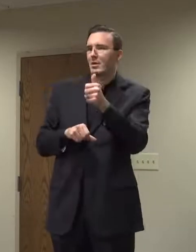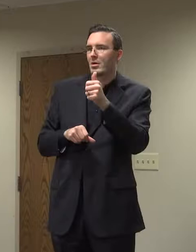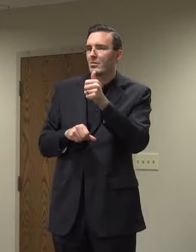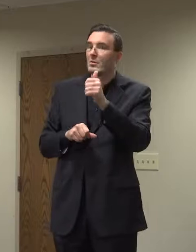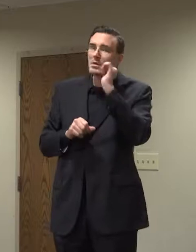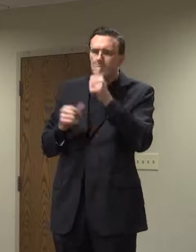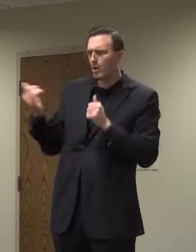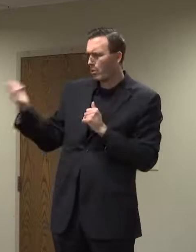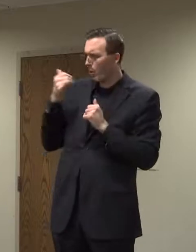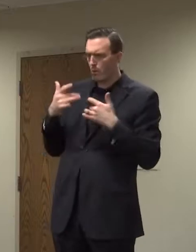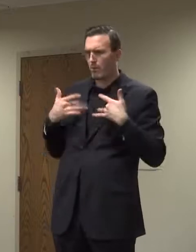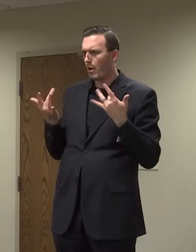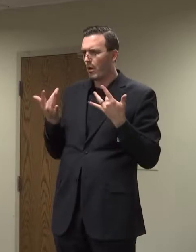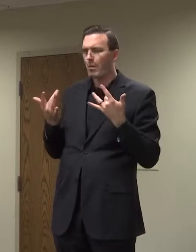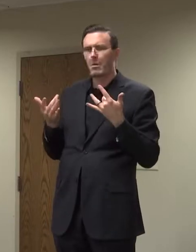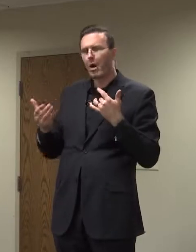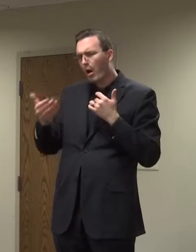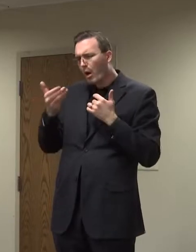phone if you see